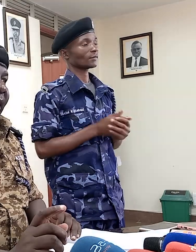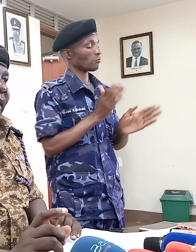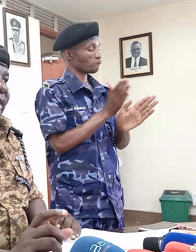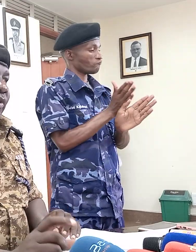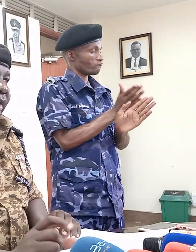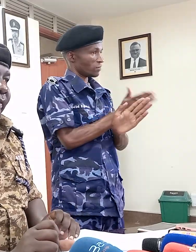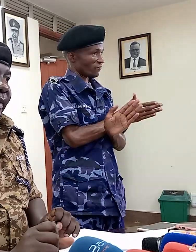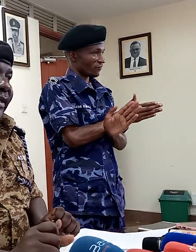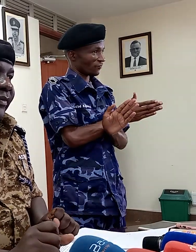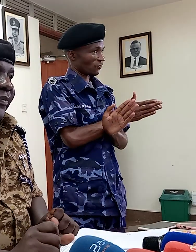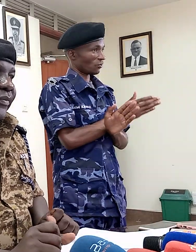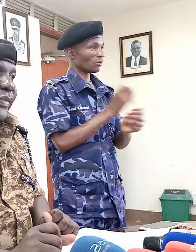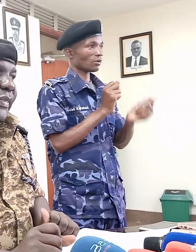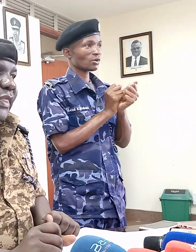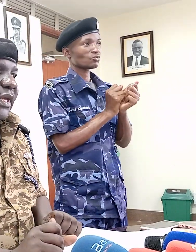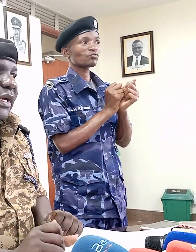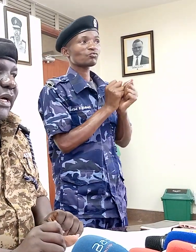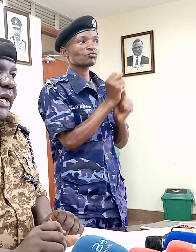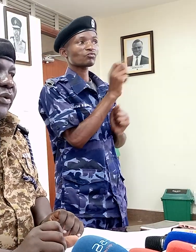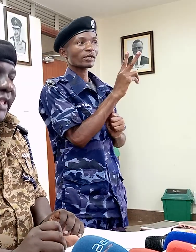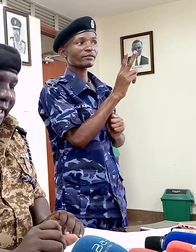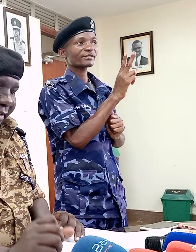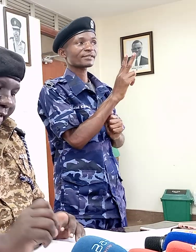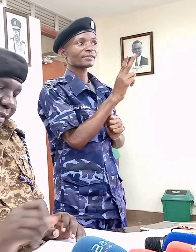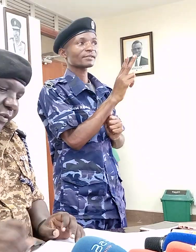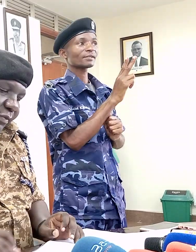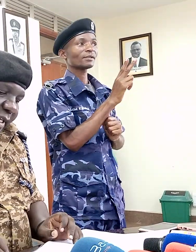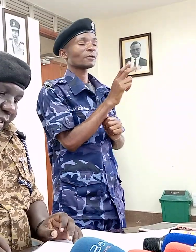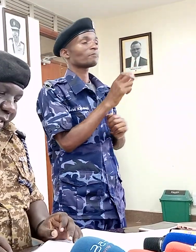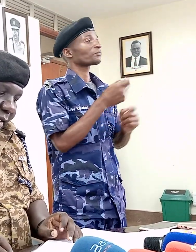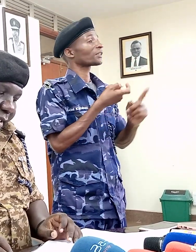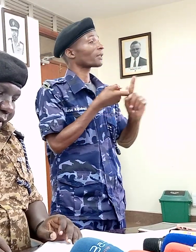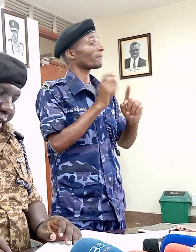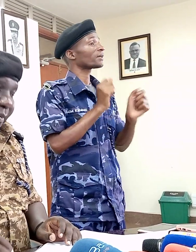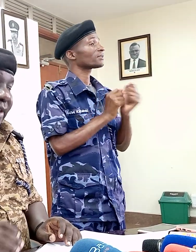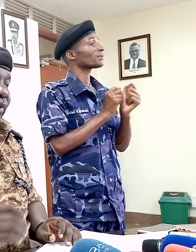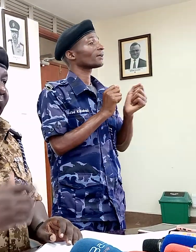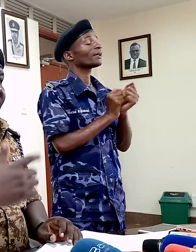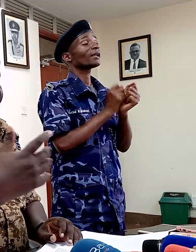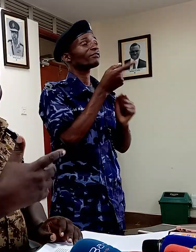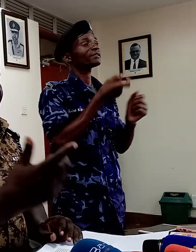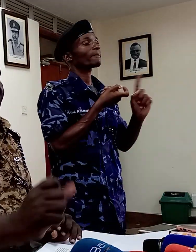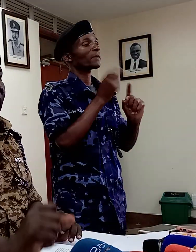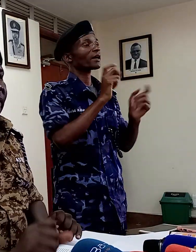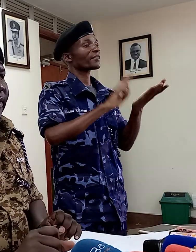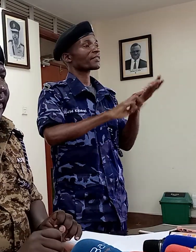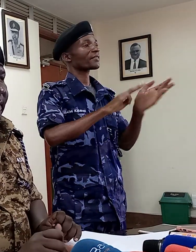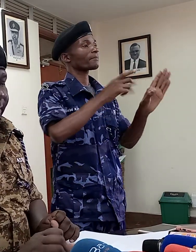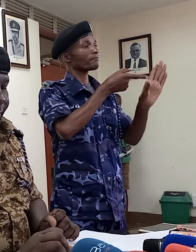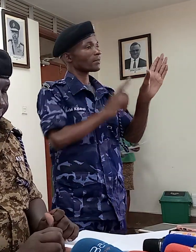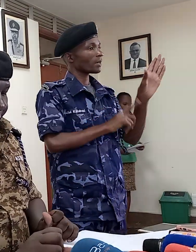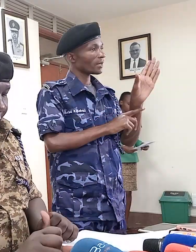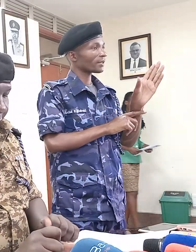Before the 12th, on the 11th of May, the suspect, while in civilian